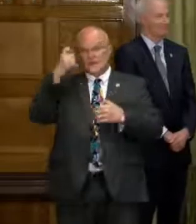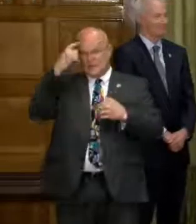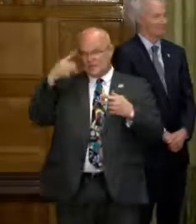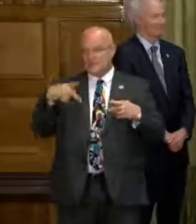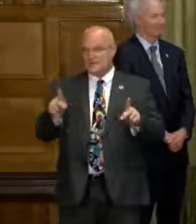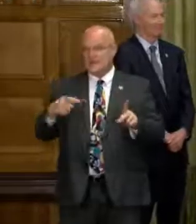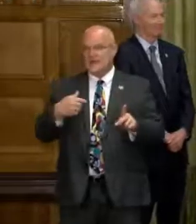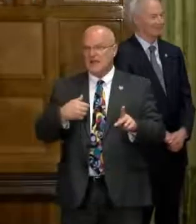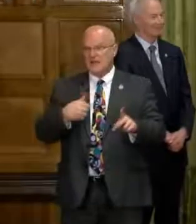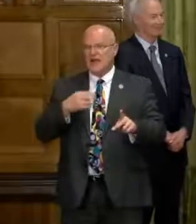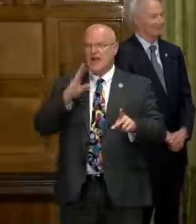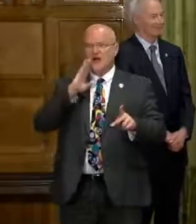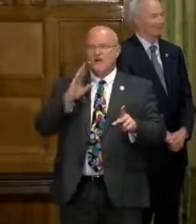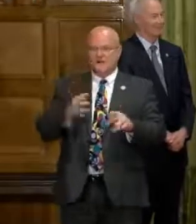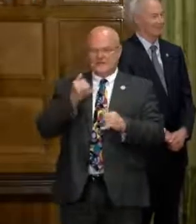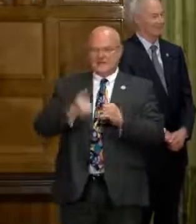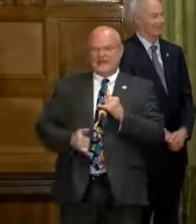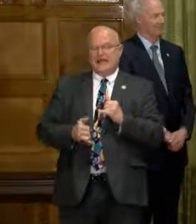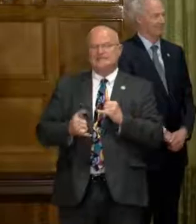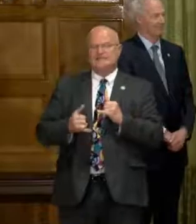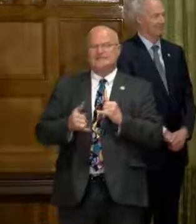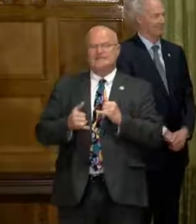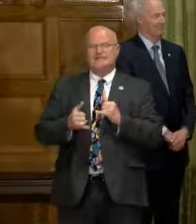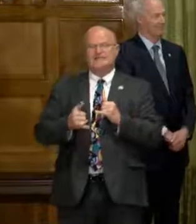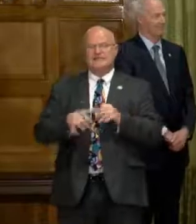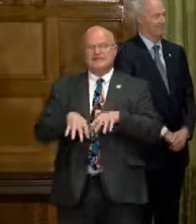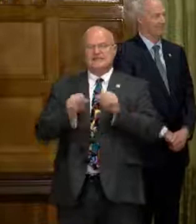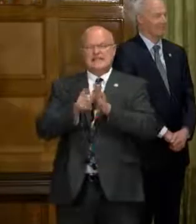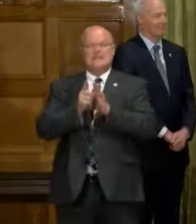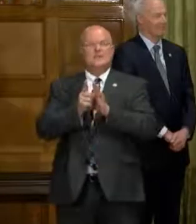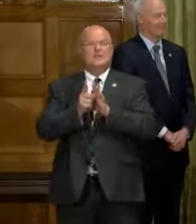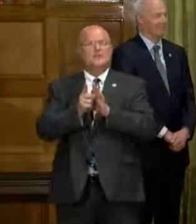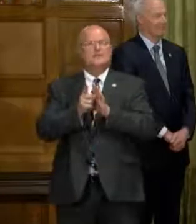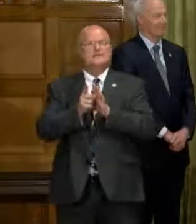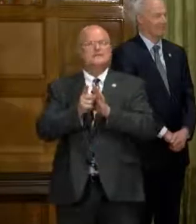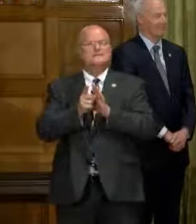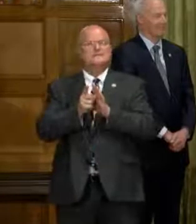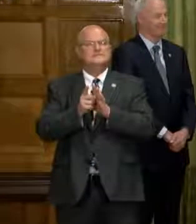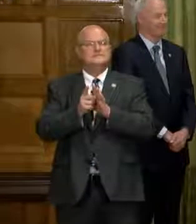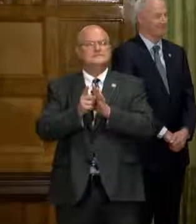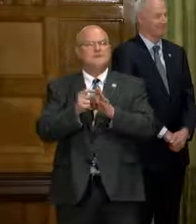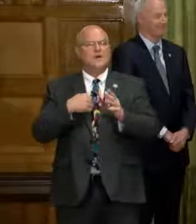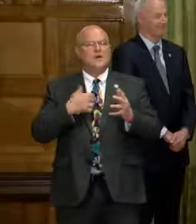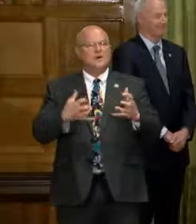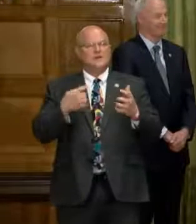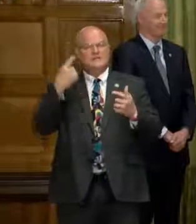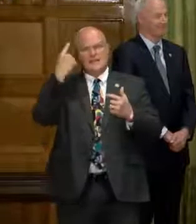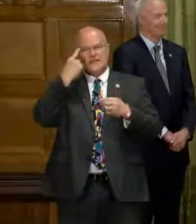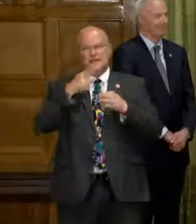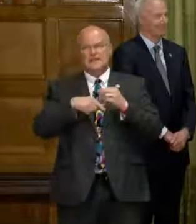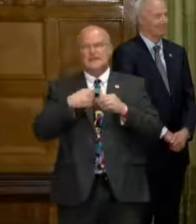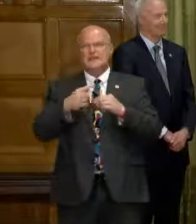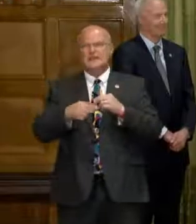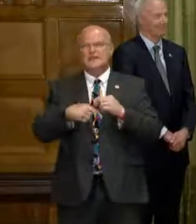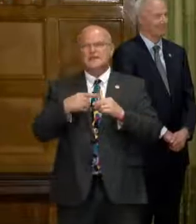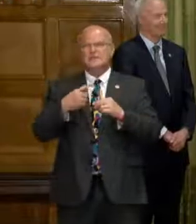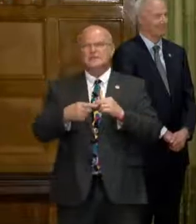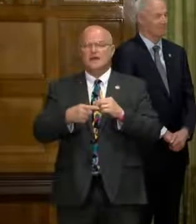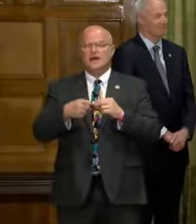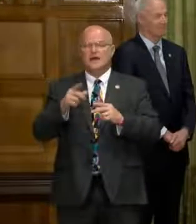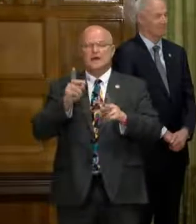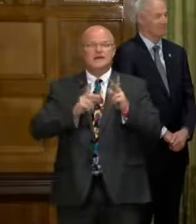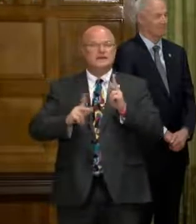governor's permission, I'm just going to lastly take just a moment. I'd like for us to think about